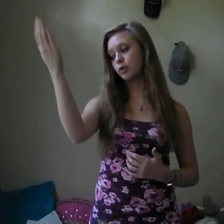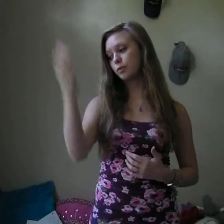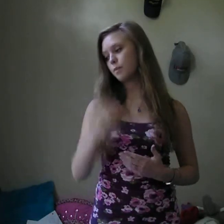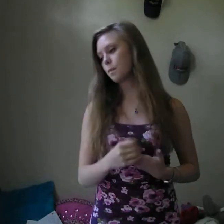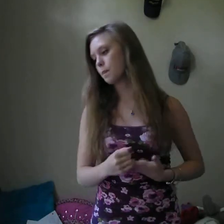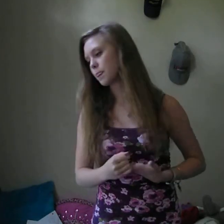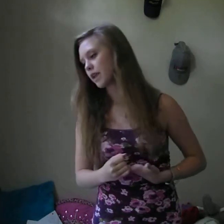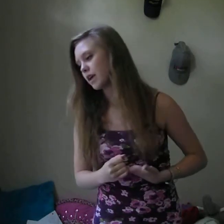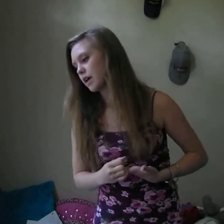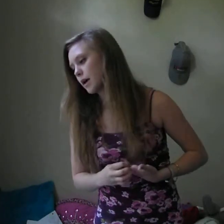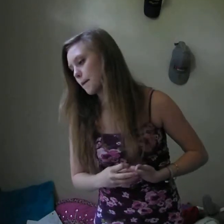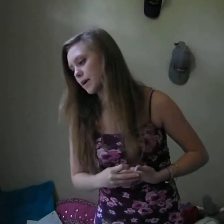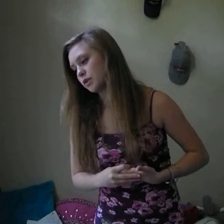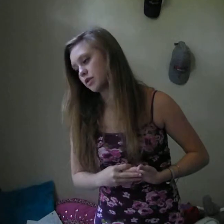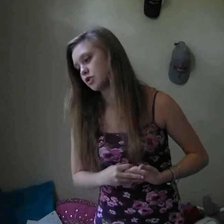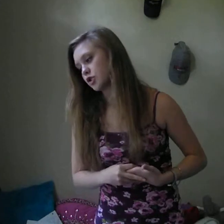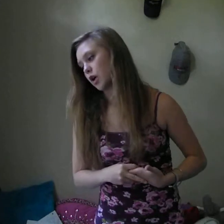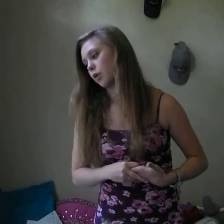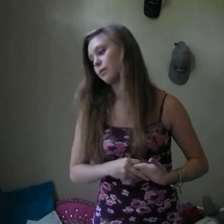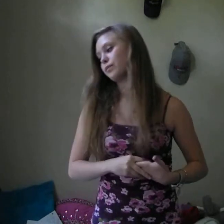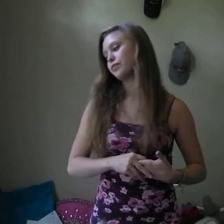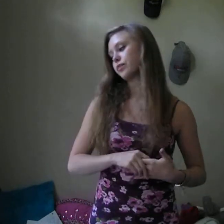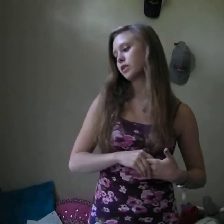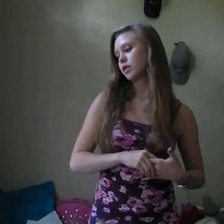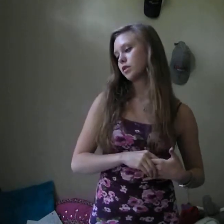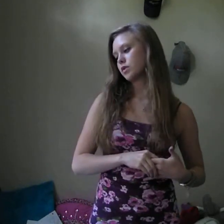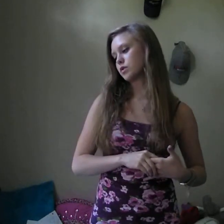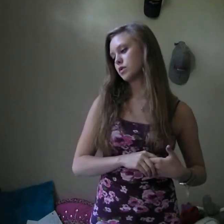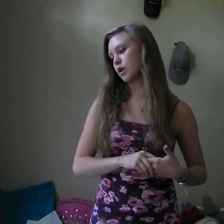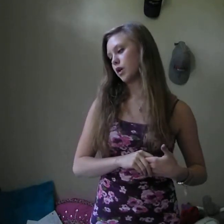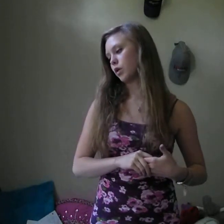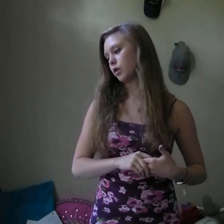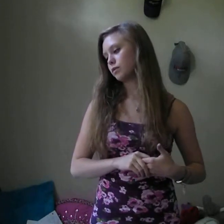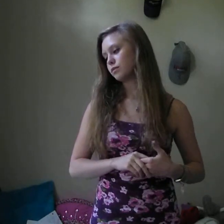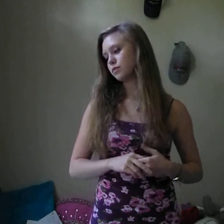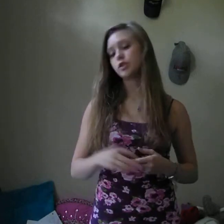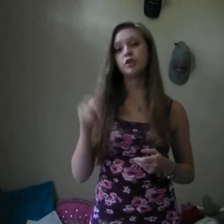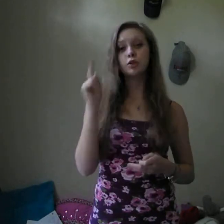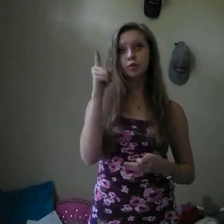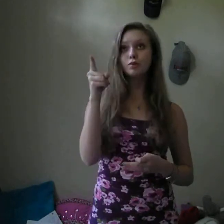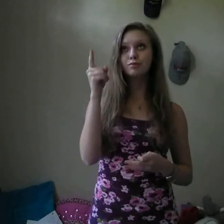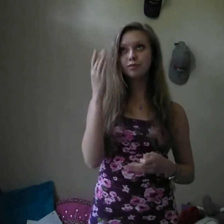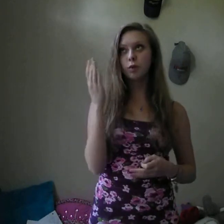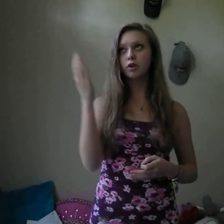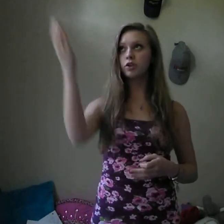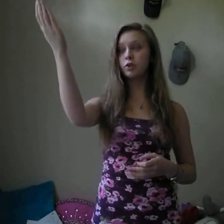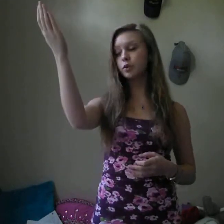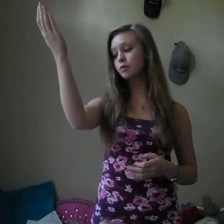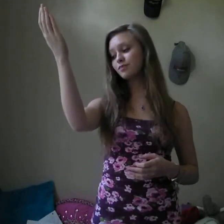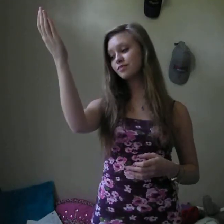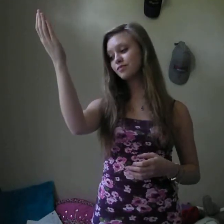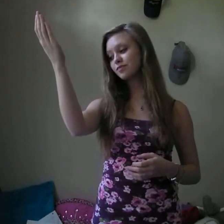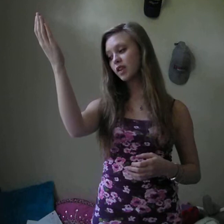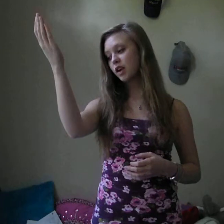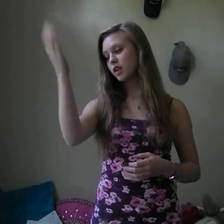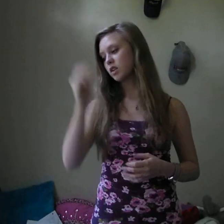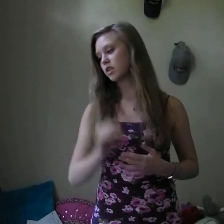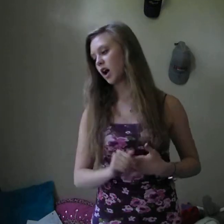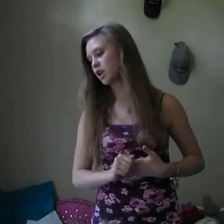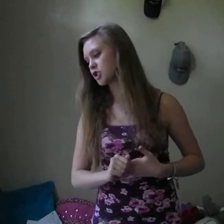you, but you didn't show. So you or you, not